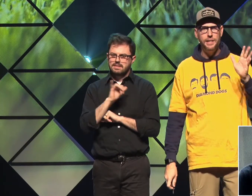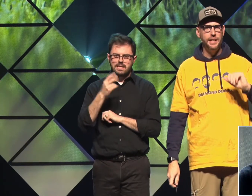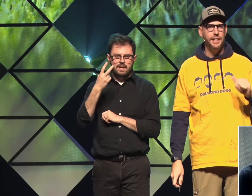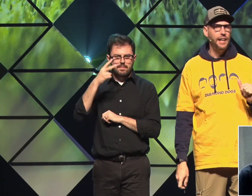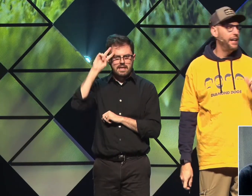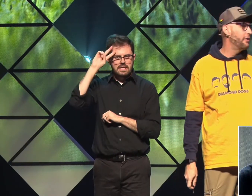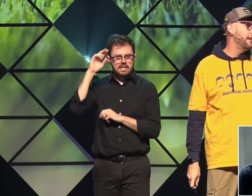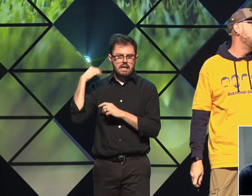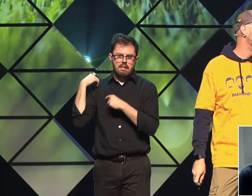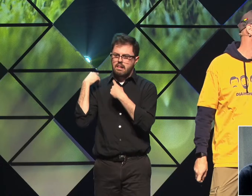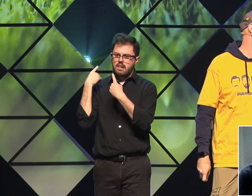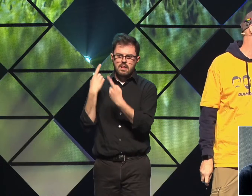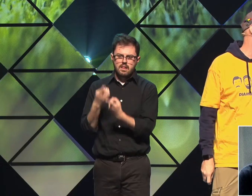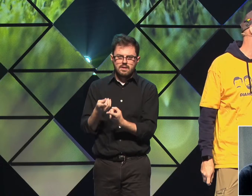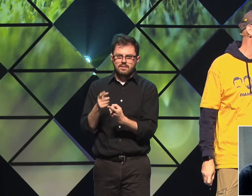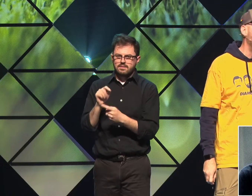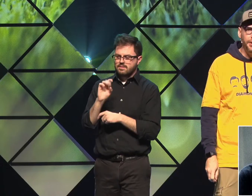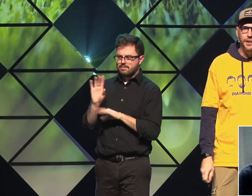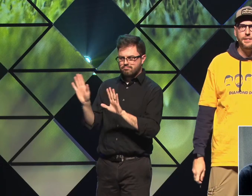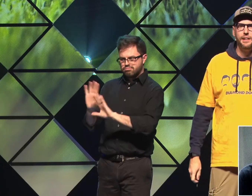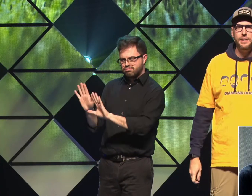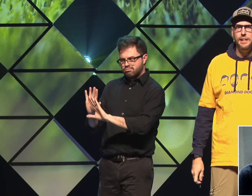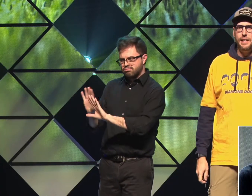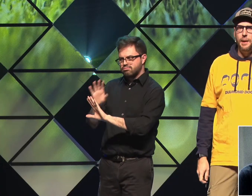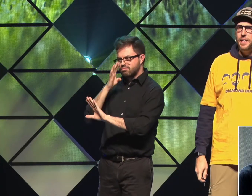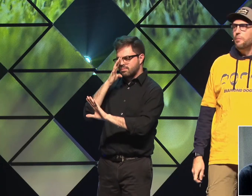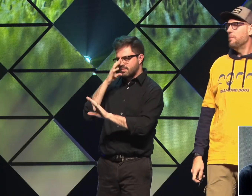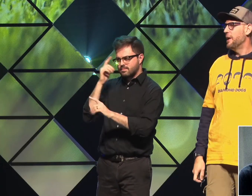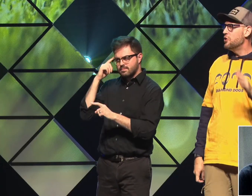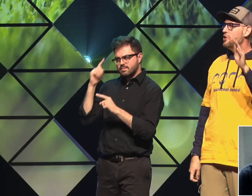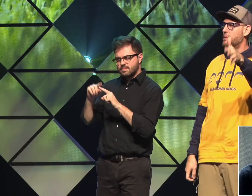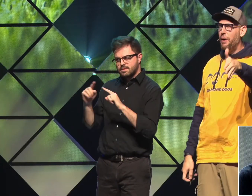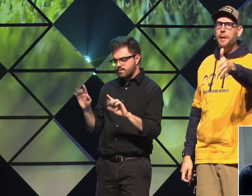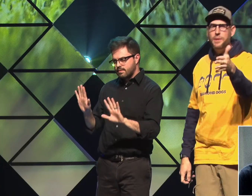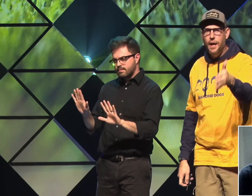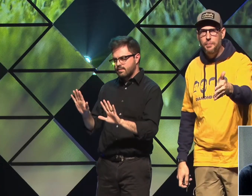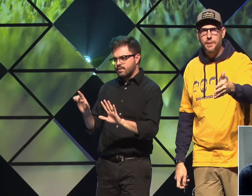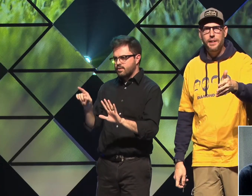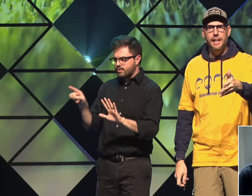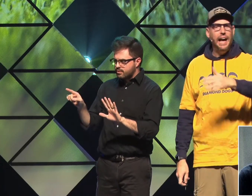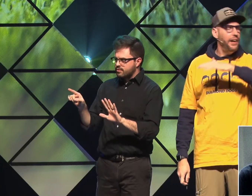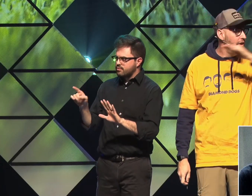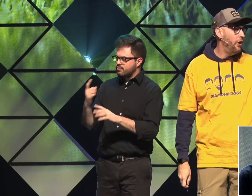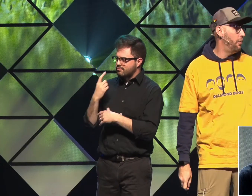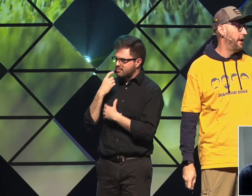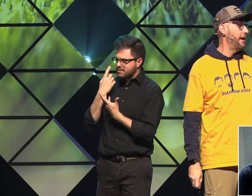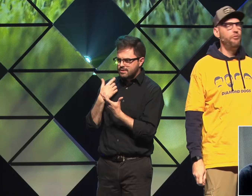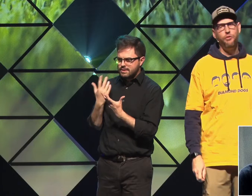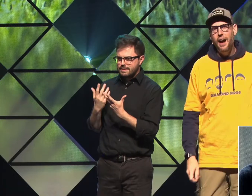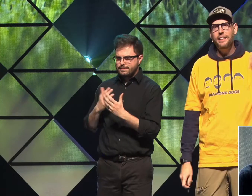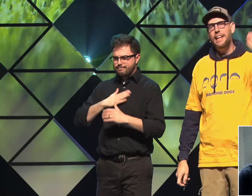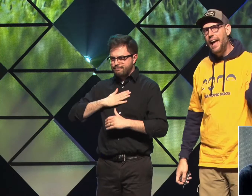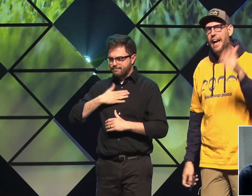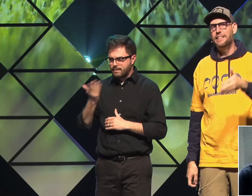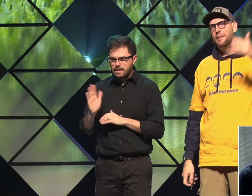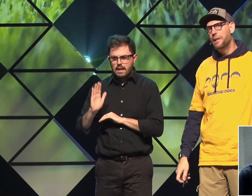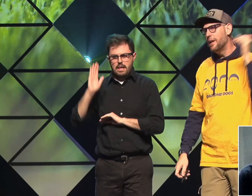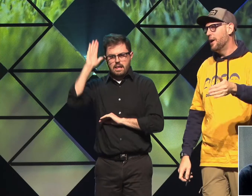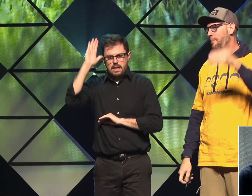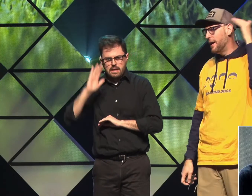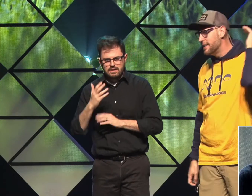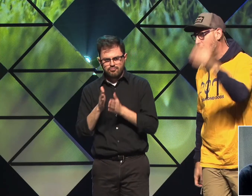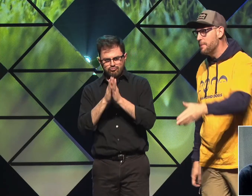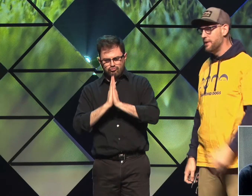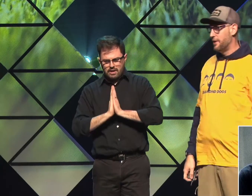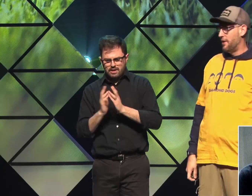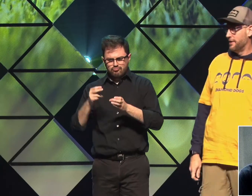oh, wait a second. I agree to disagree, big guy. Hold on. I mean, come on, man. You just piped up out of nowhere and finally asked to